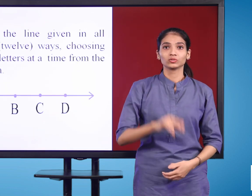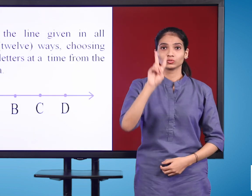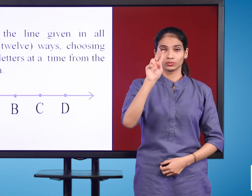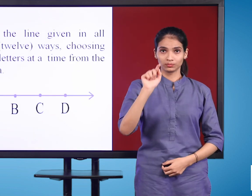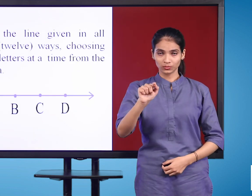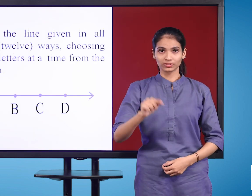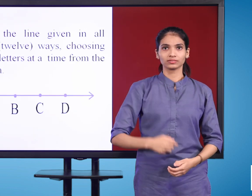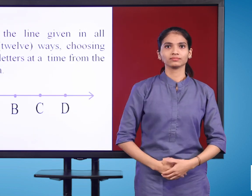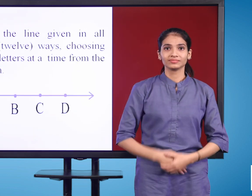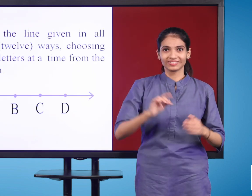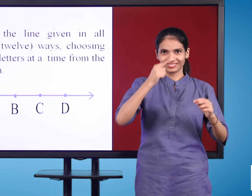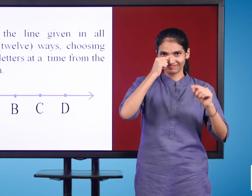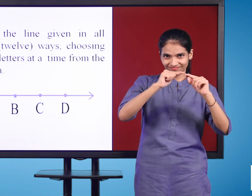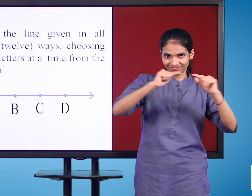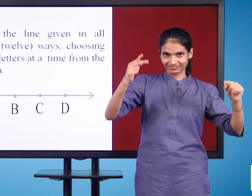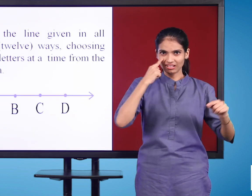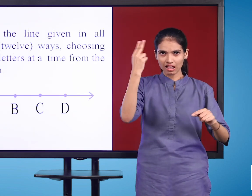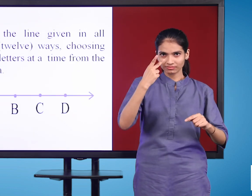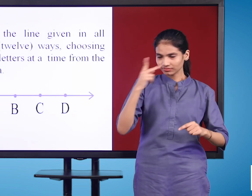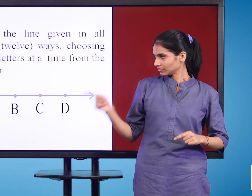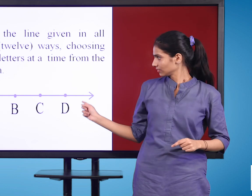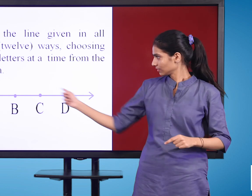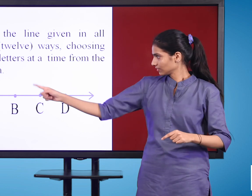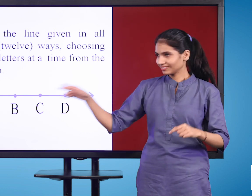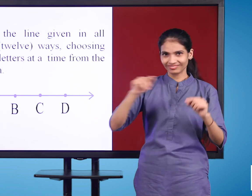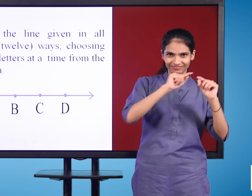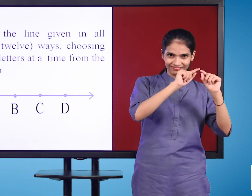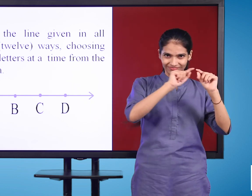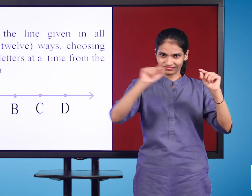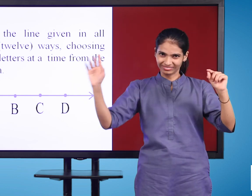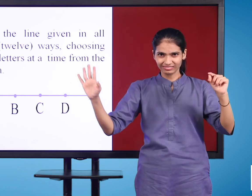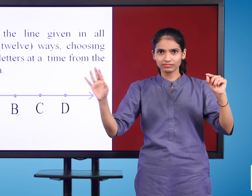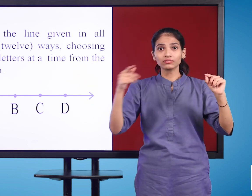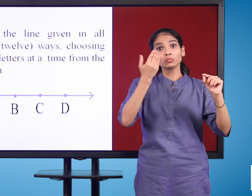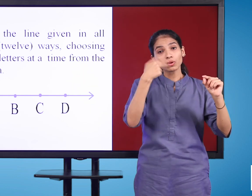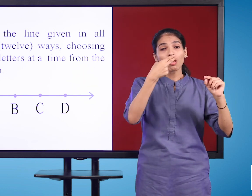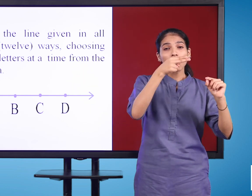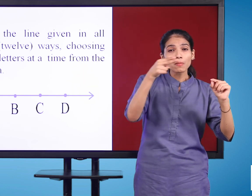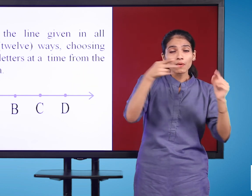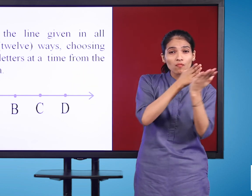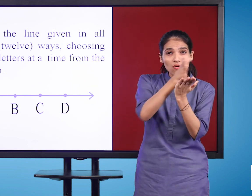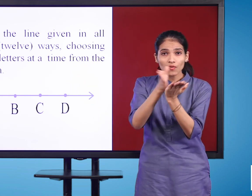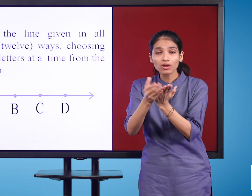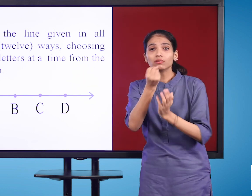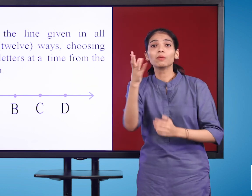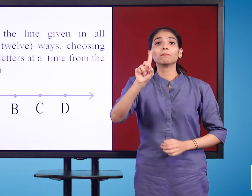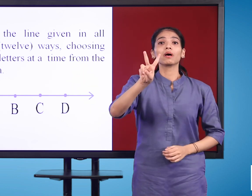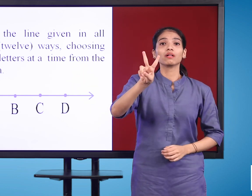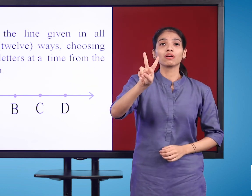2. Name the line given in all possible, that is, 12 ways, choosing only